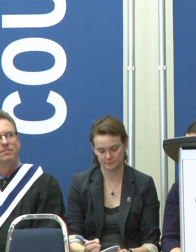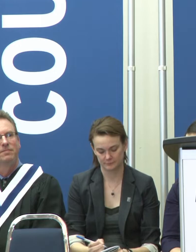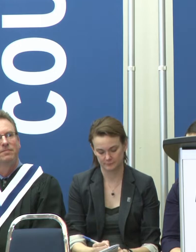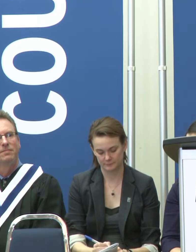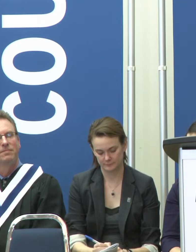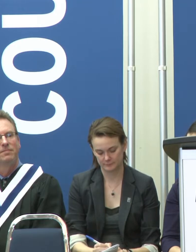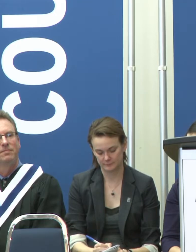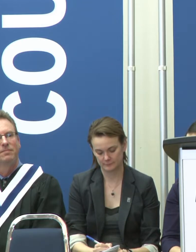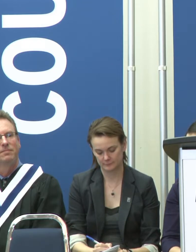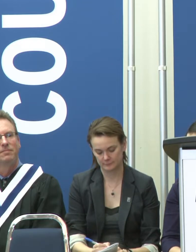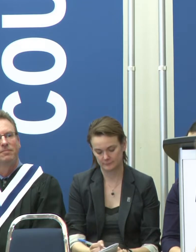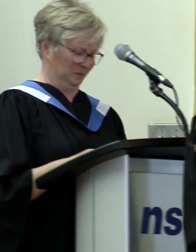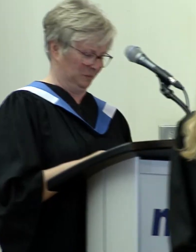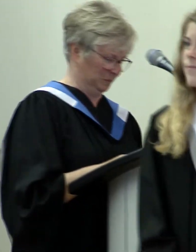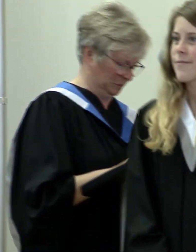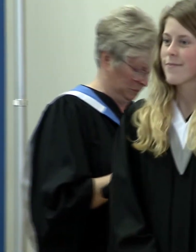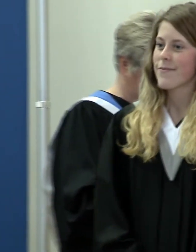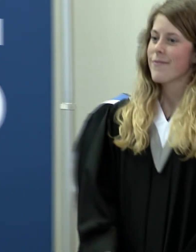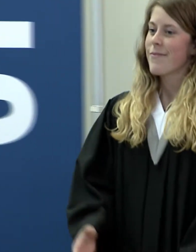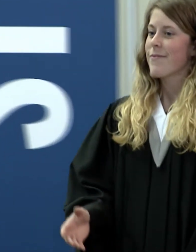Torianne Devine.